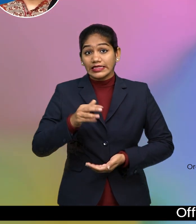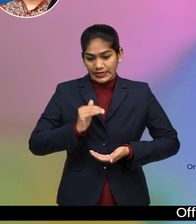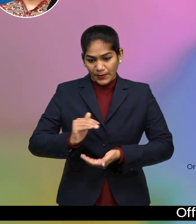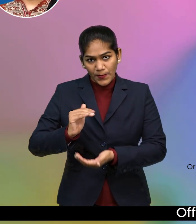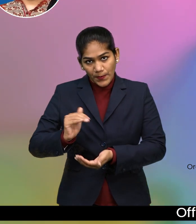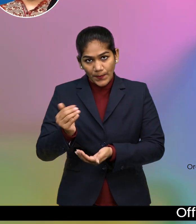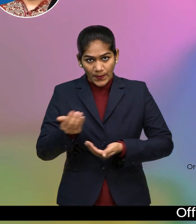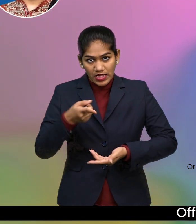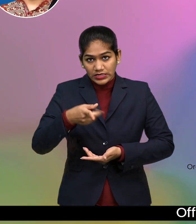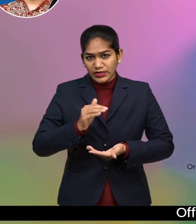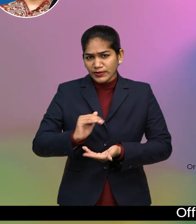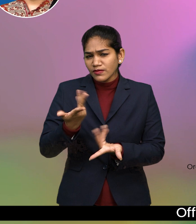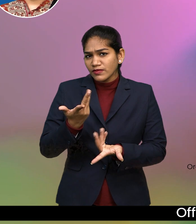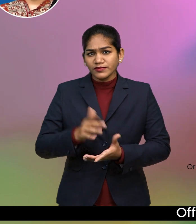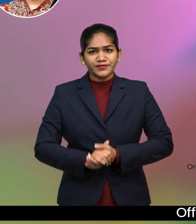Offspring produced by